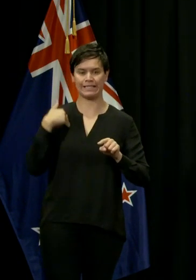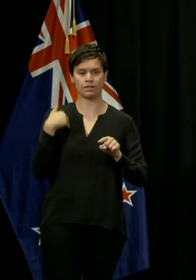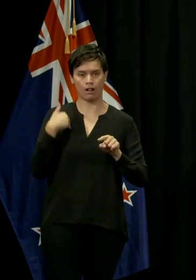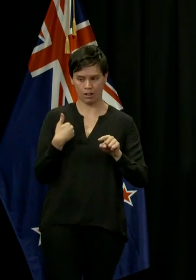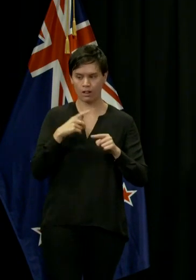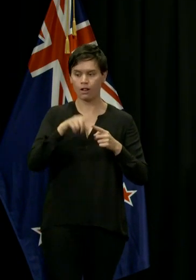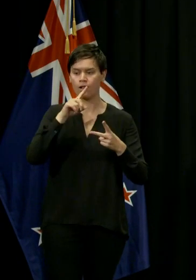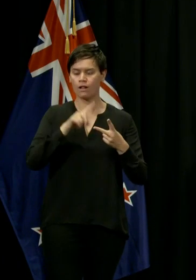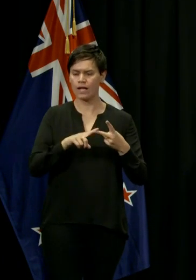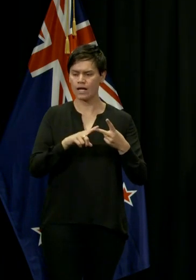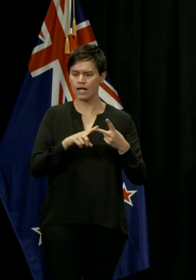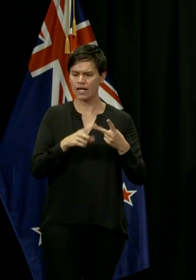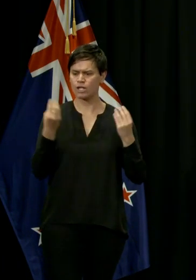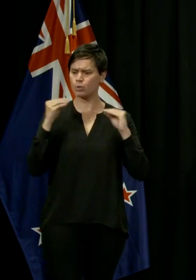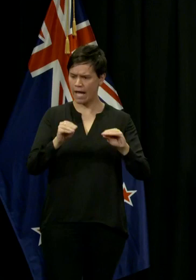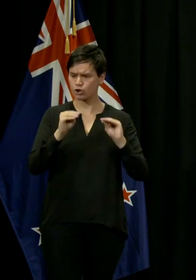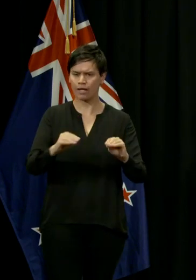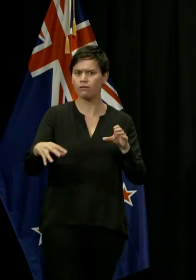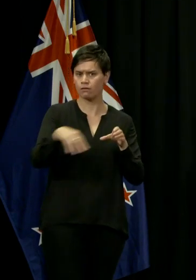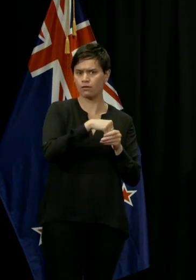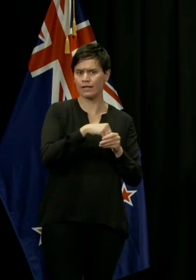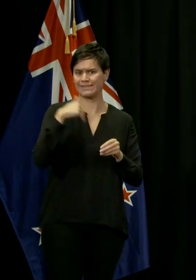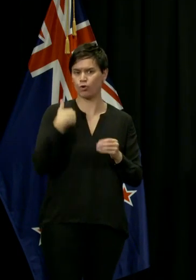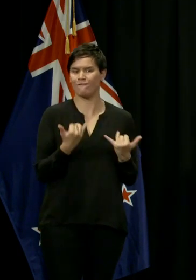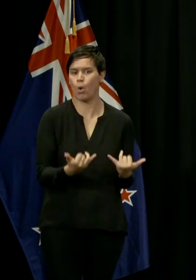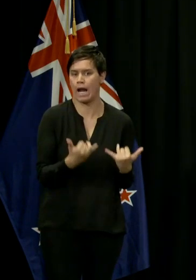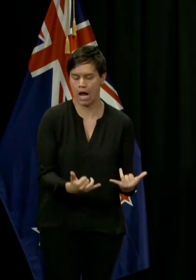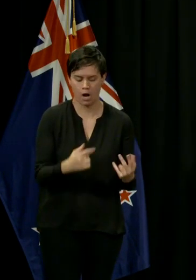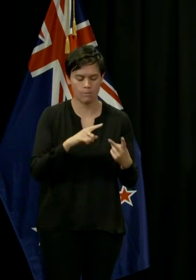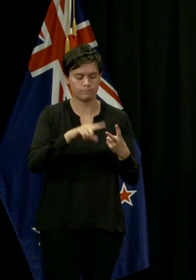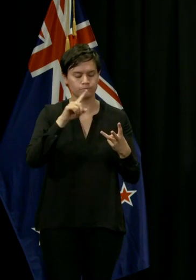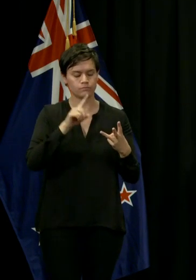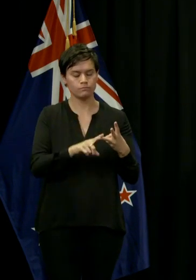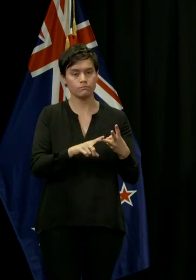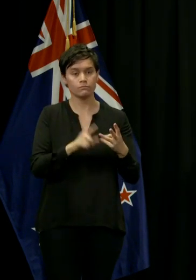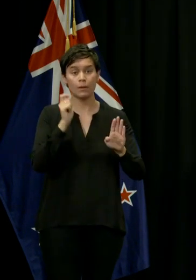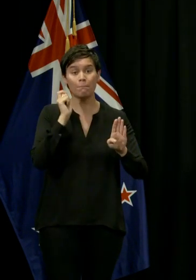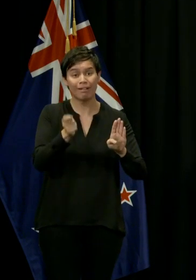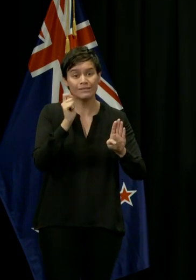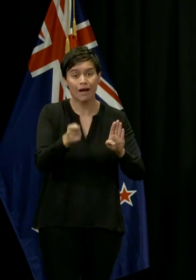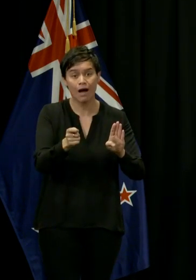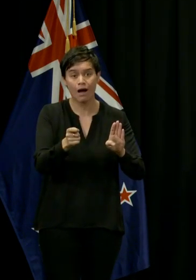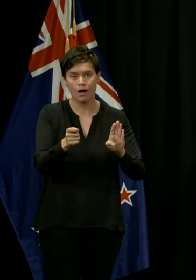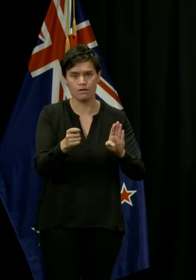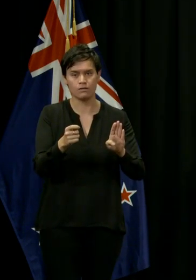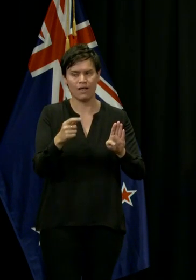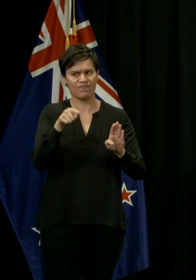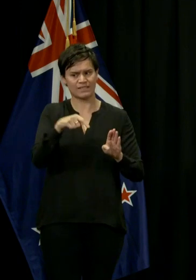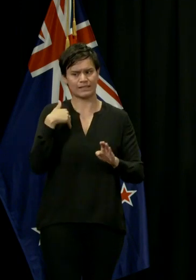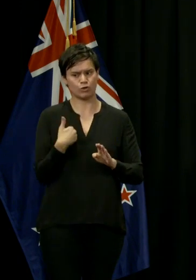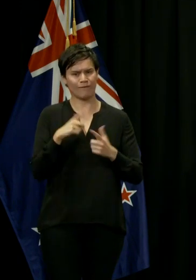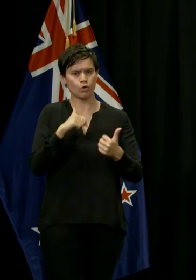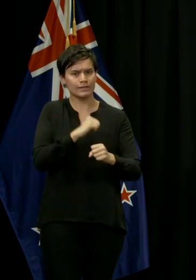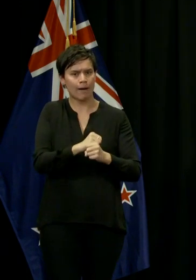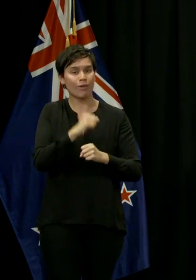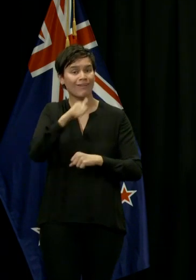will have essential services for building and construction. So for instance, if a water main breaks at a hospital, or if we are completing building works